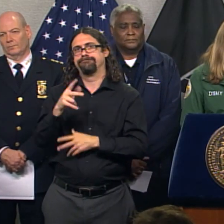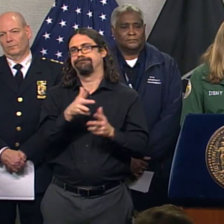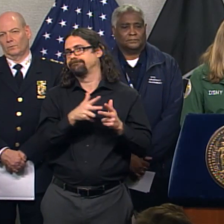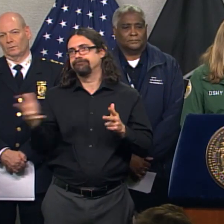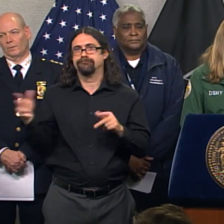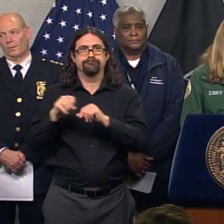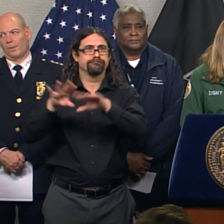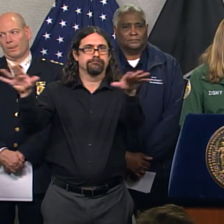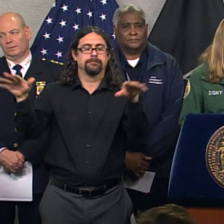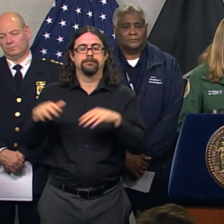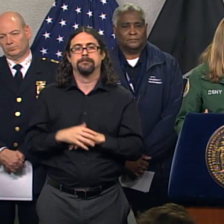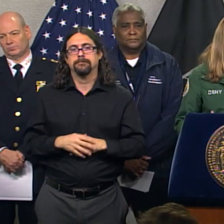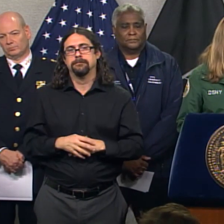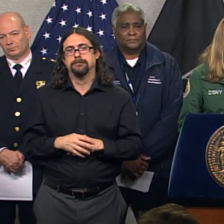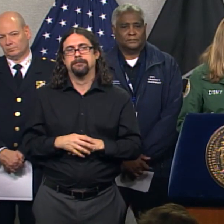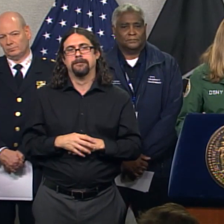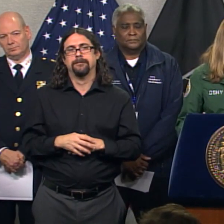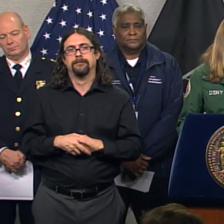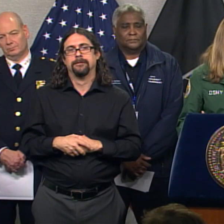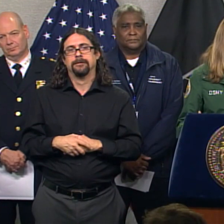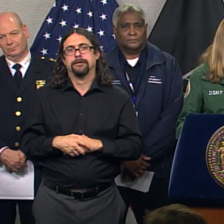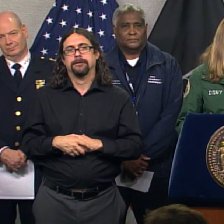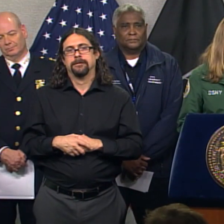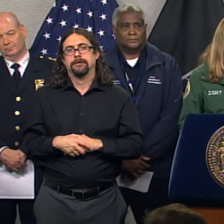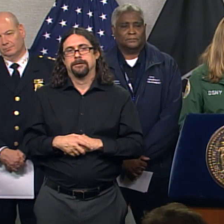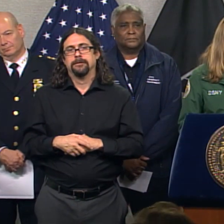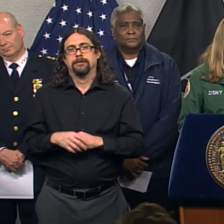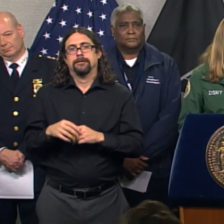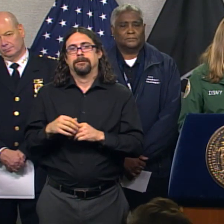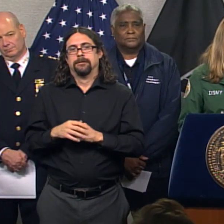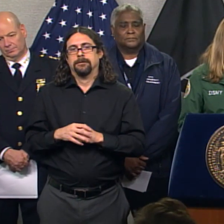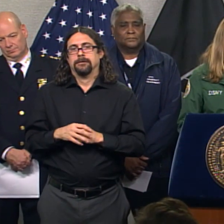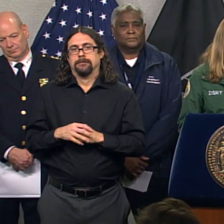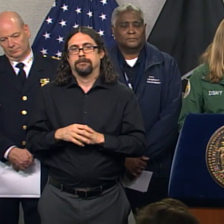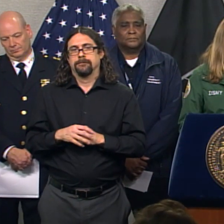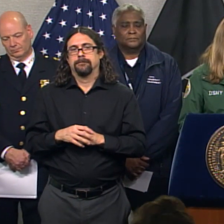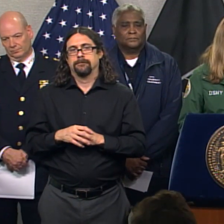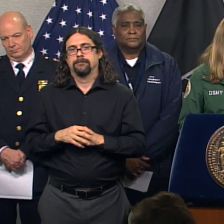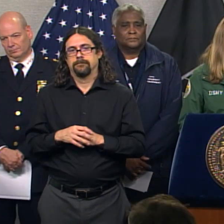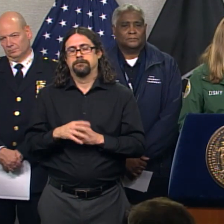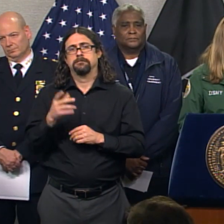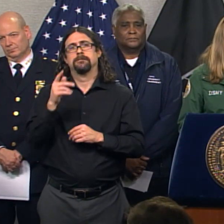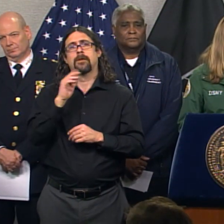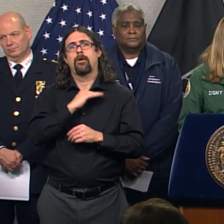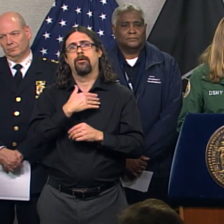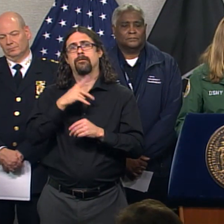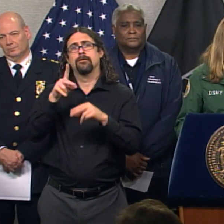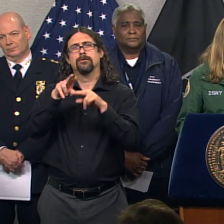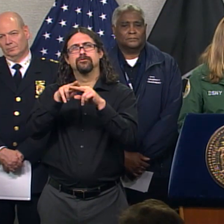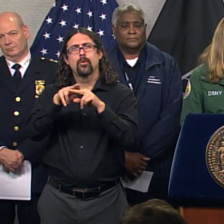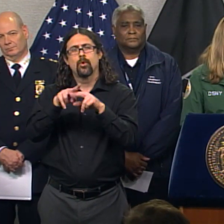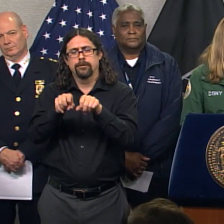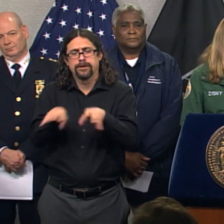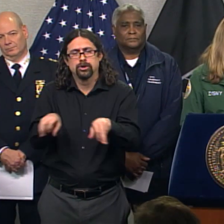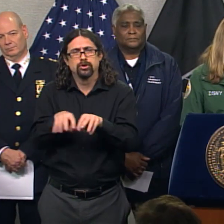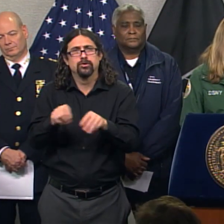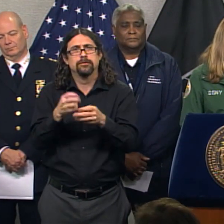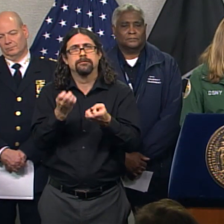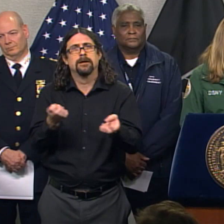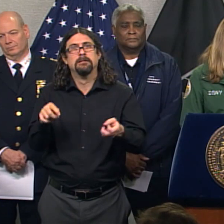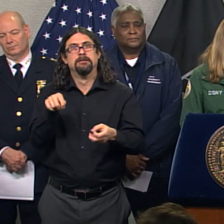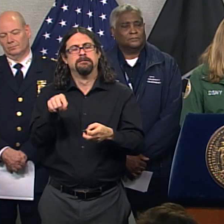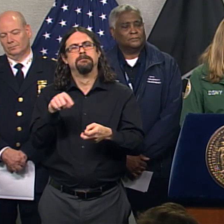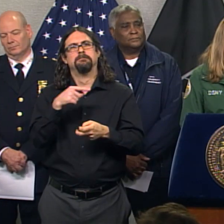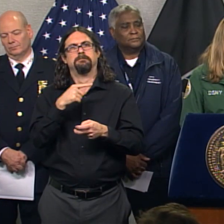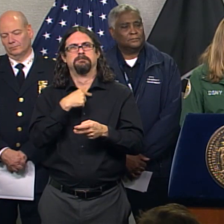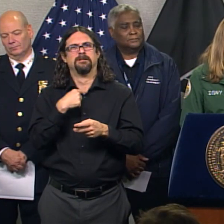did. And so we've, in some cases, made it so that we're using more salting equipment and more appropriately small equipment than of the white trucks. But we